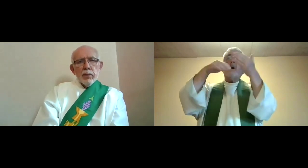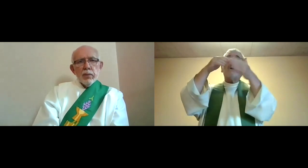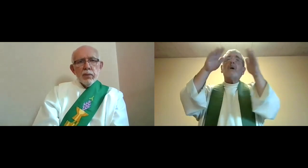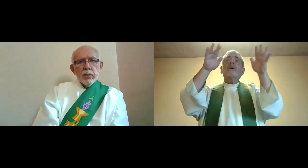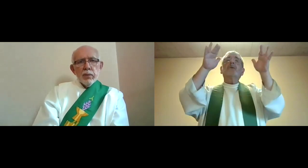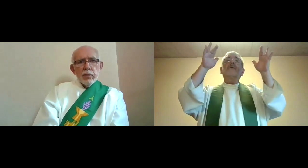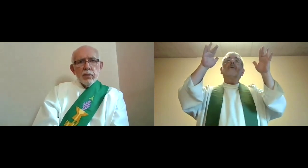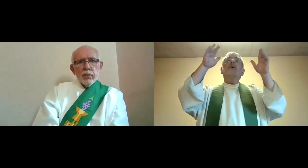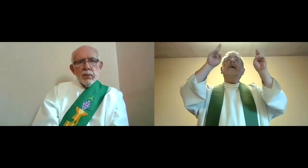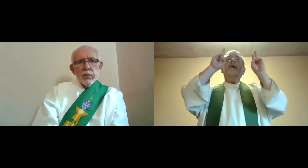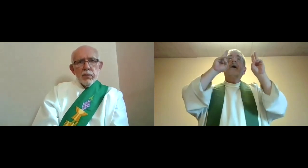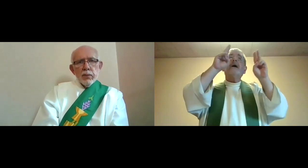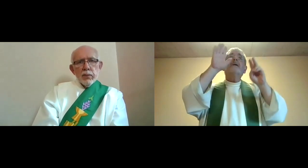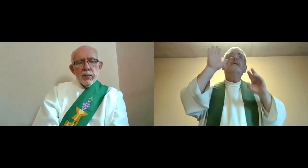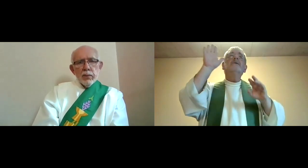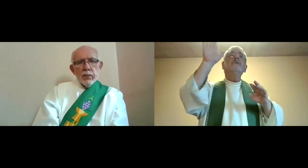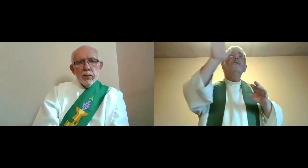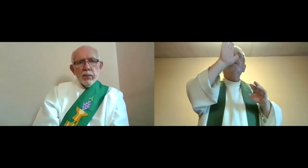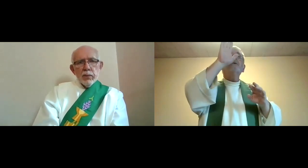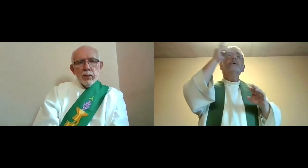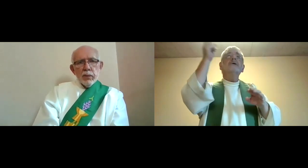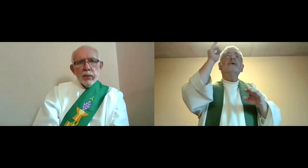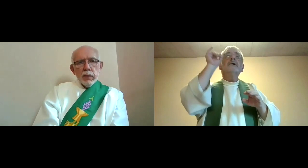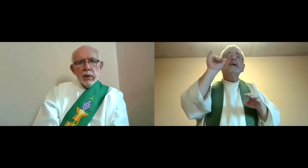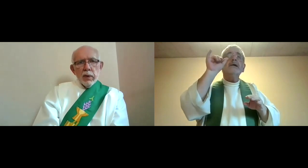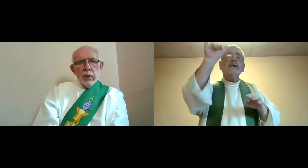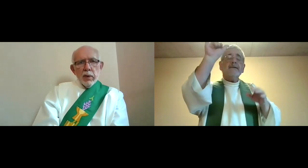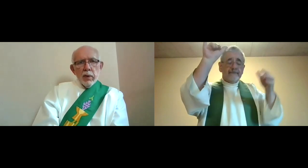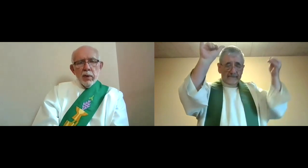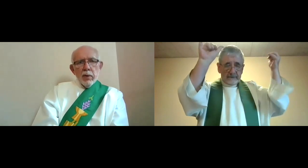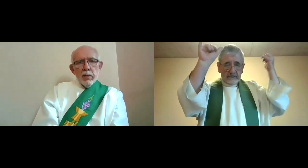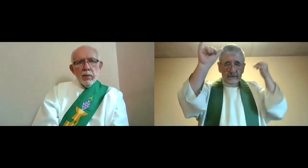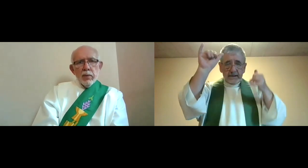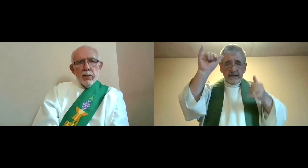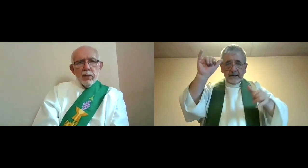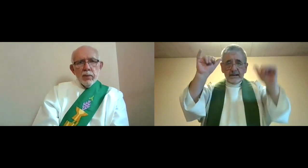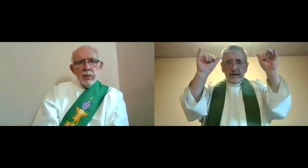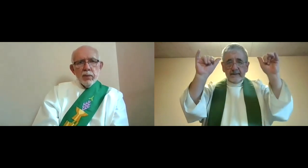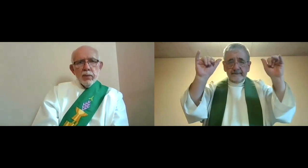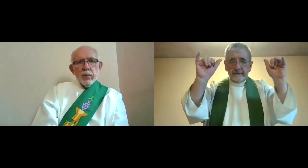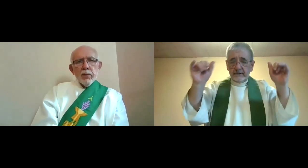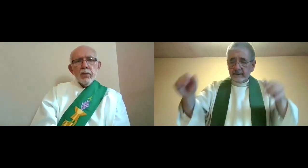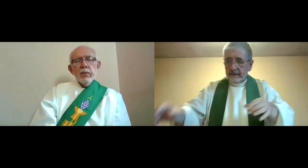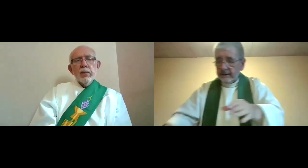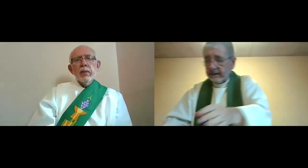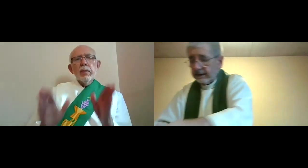all glory and honor is yours, forever and ever.